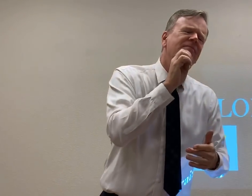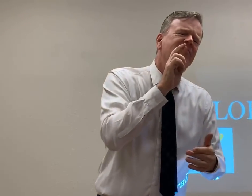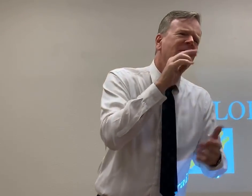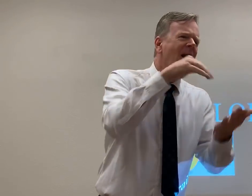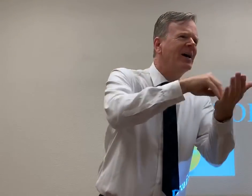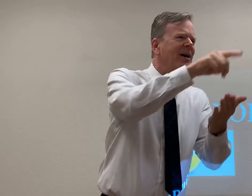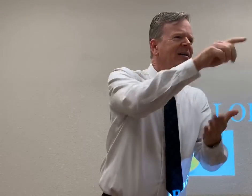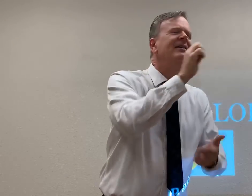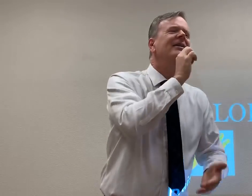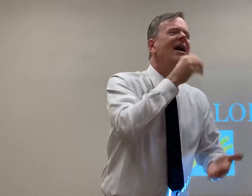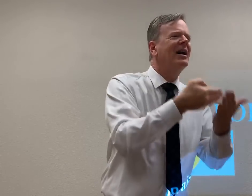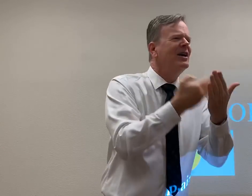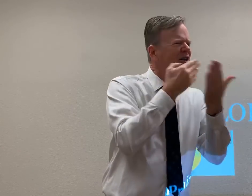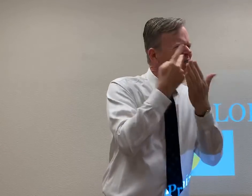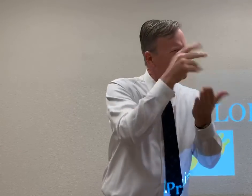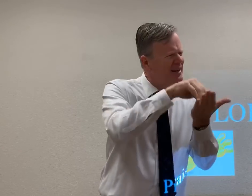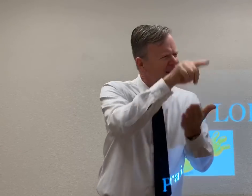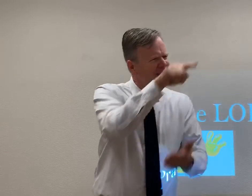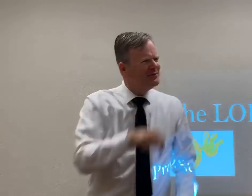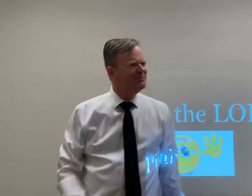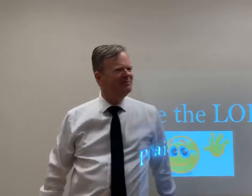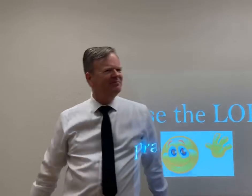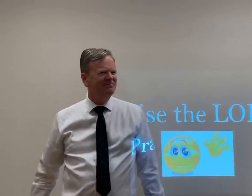Good to see you. Good to see you.